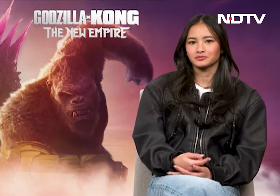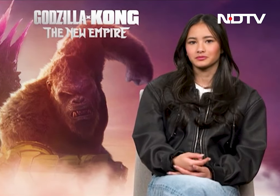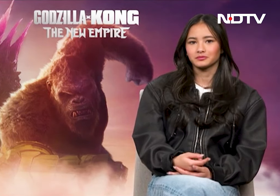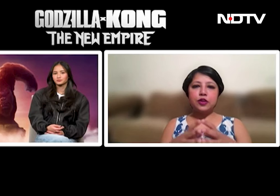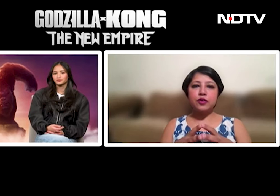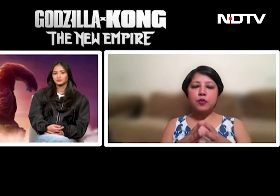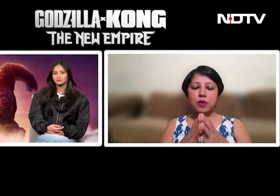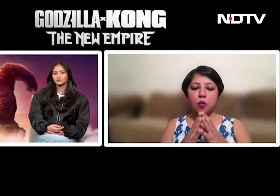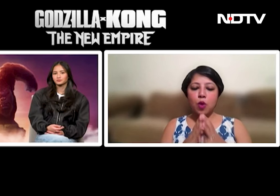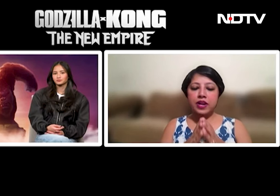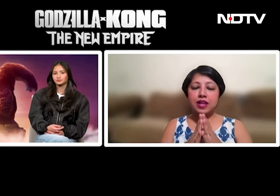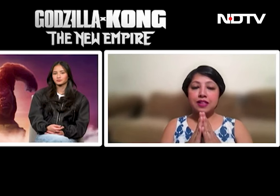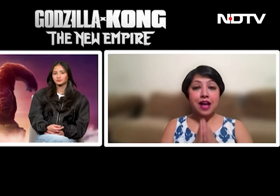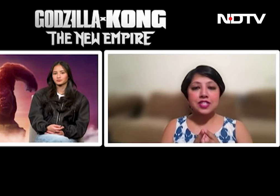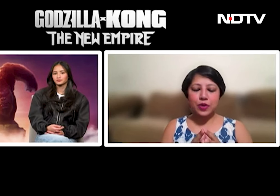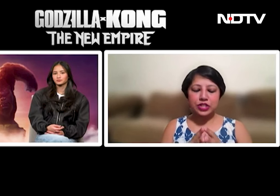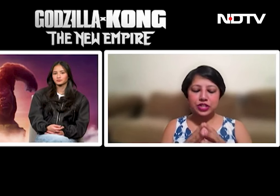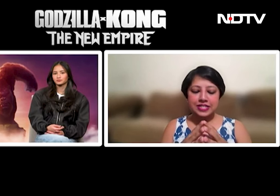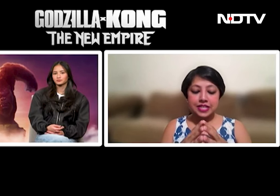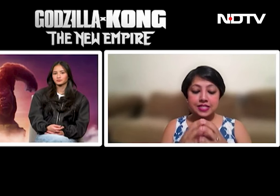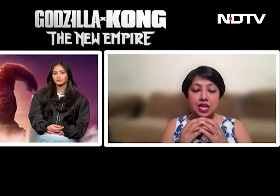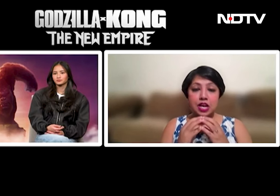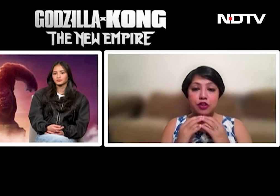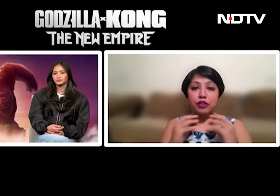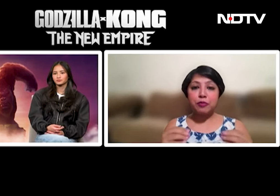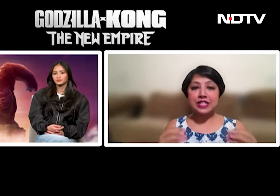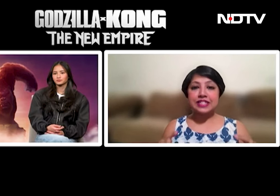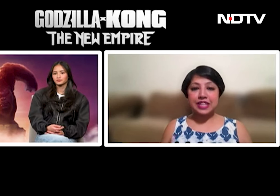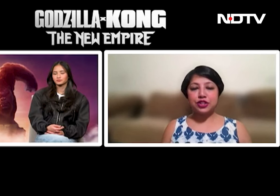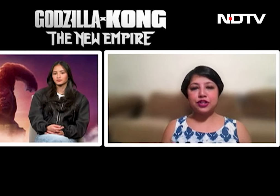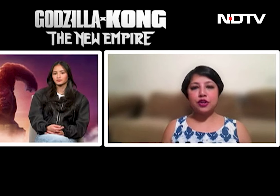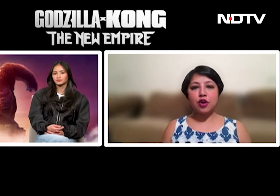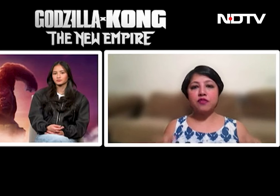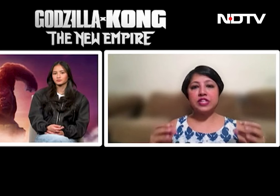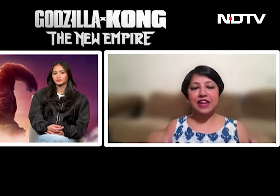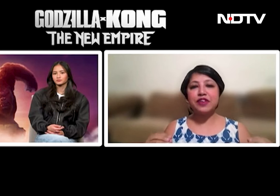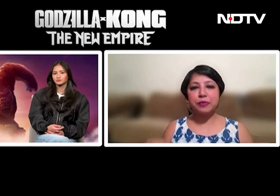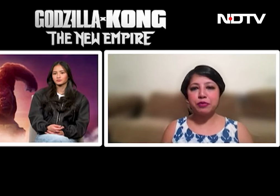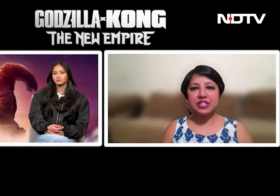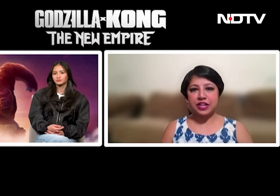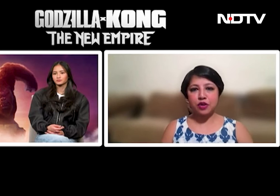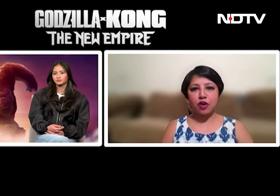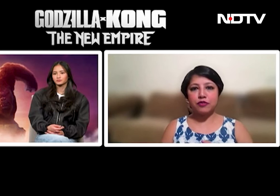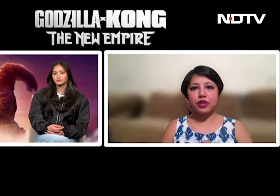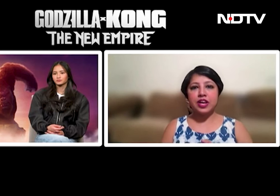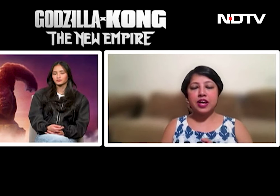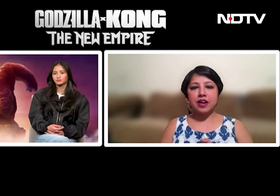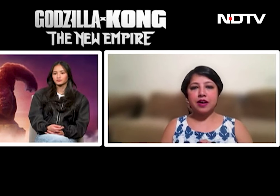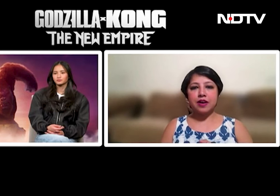You know, uh, one last question is this representation of the deaf community in Hollywood. Um,